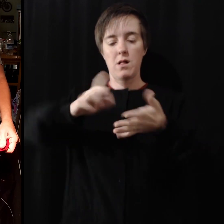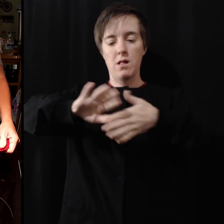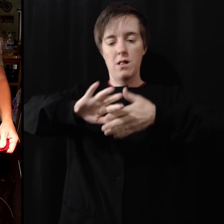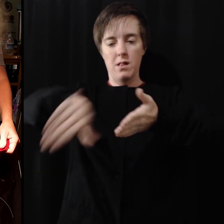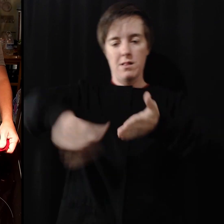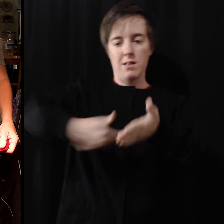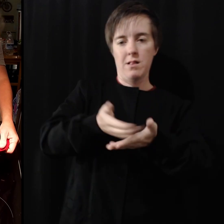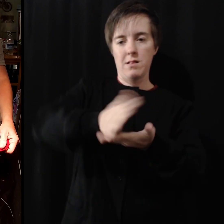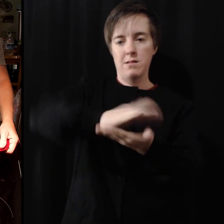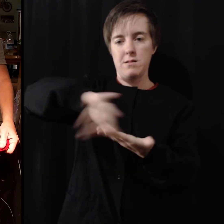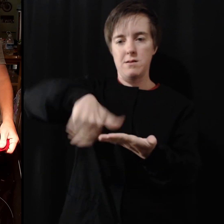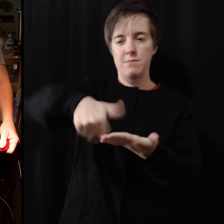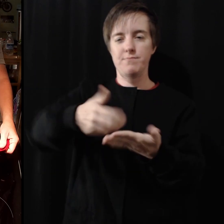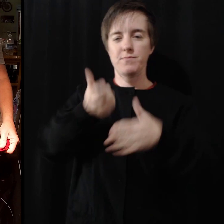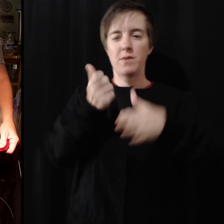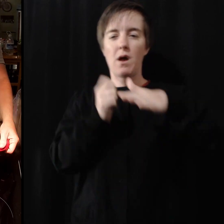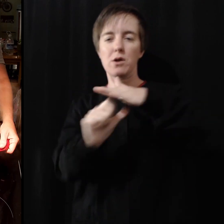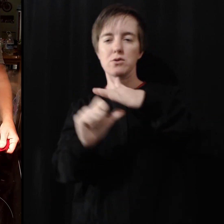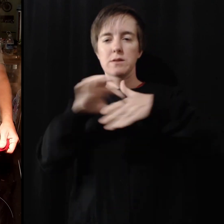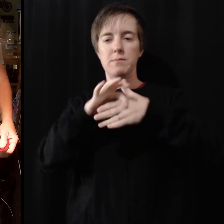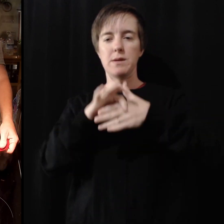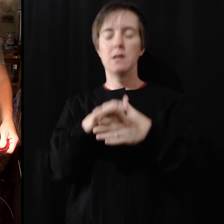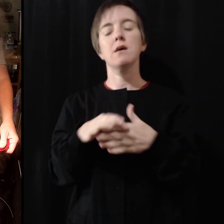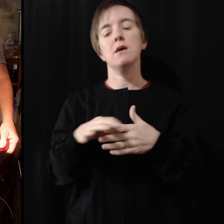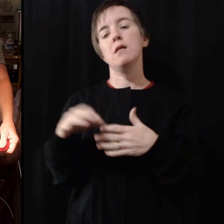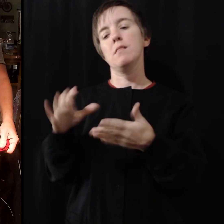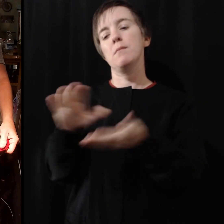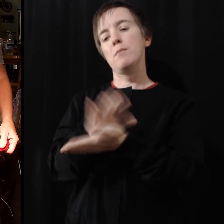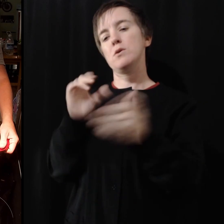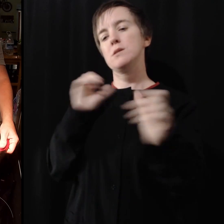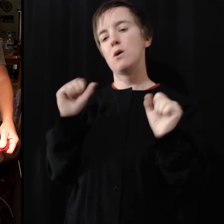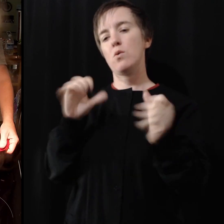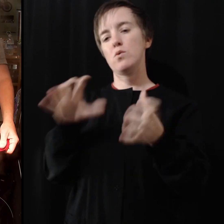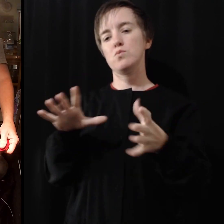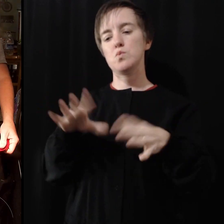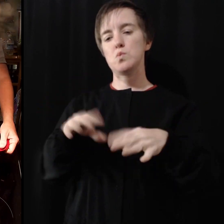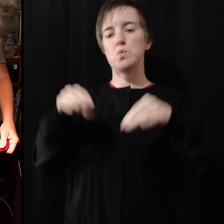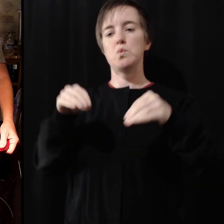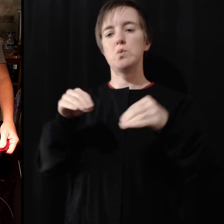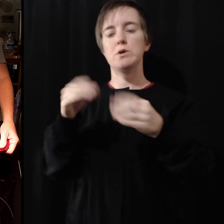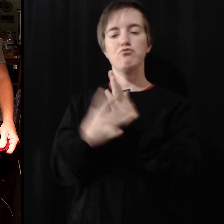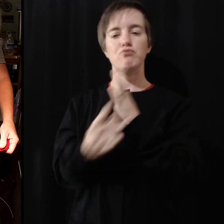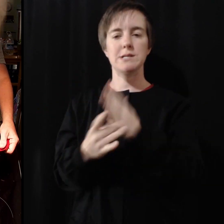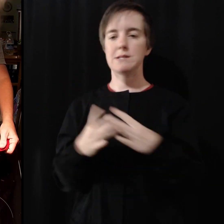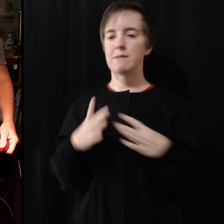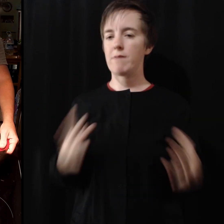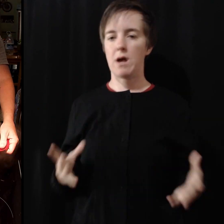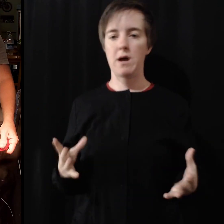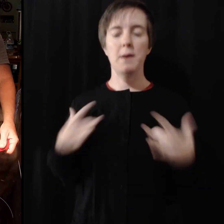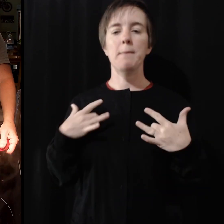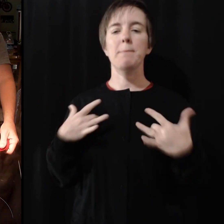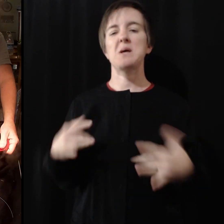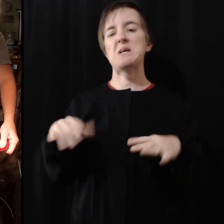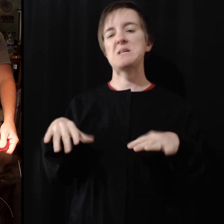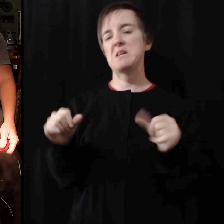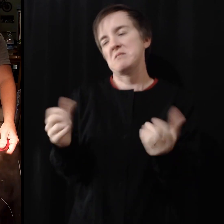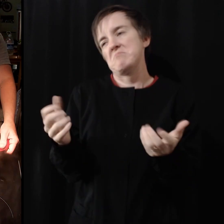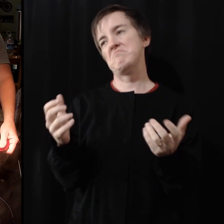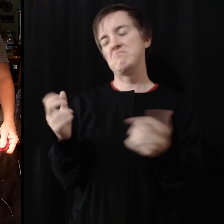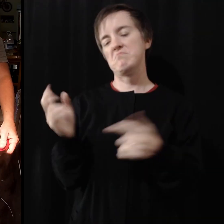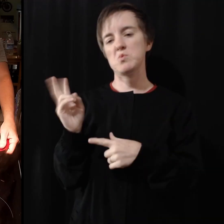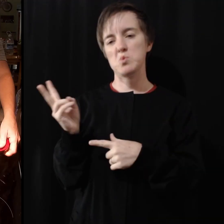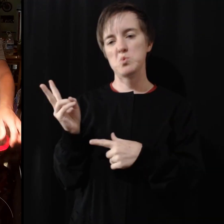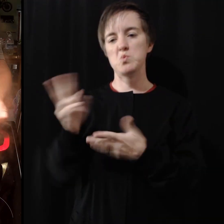meat to get that grease out. The paper towel soaks up the grease perfectly fine, and usually it only takes